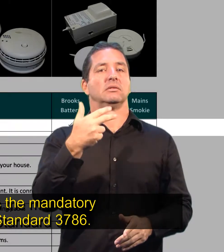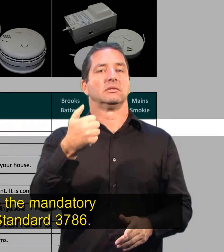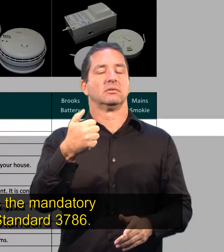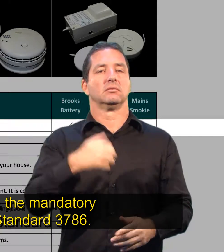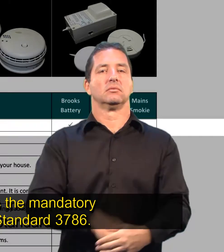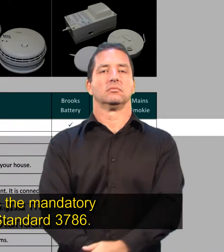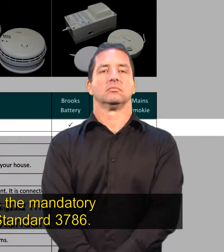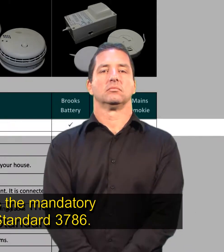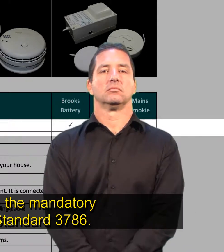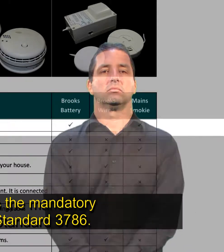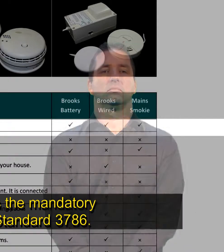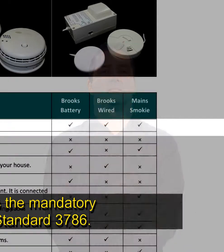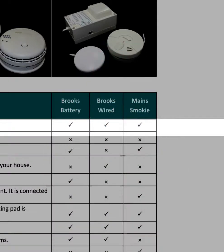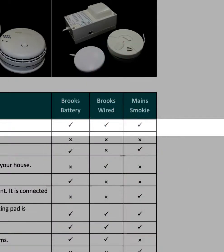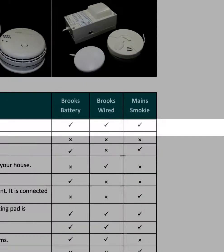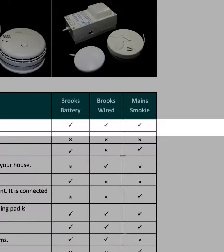3786.